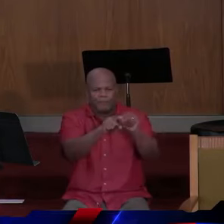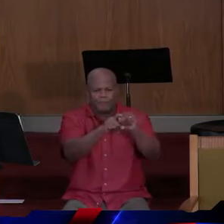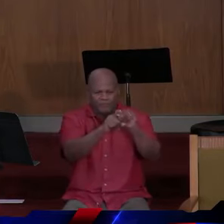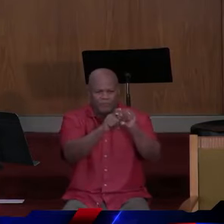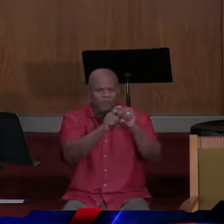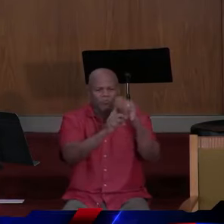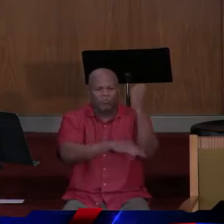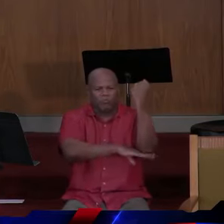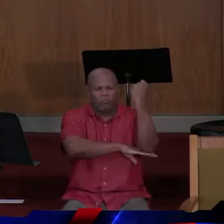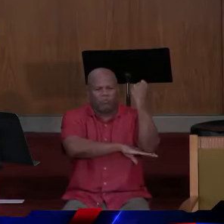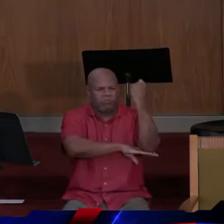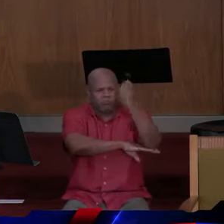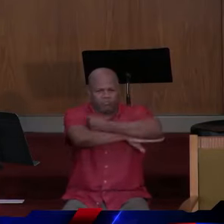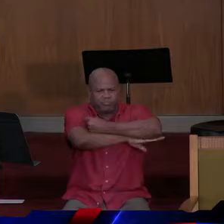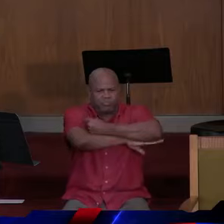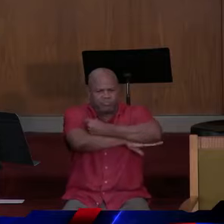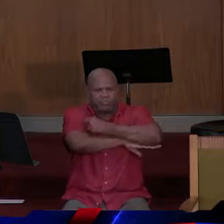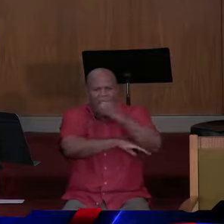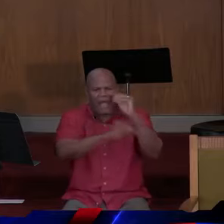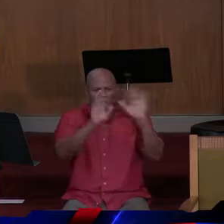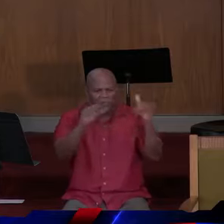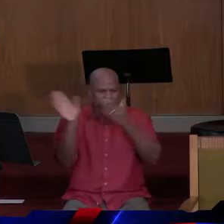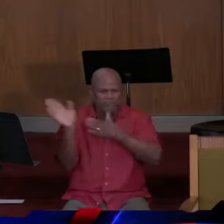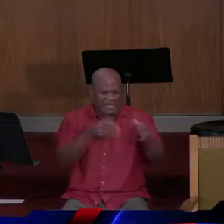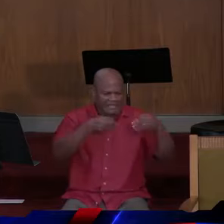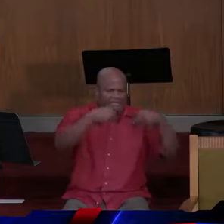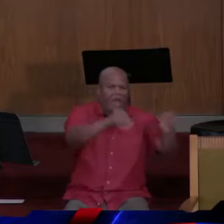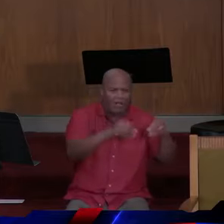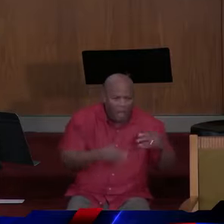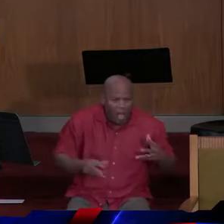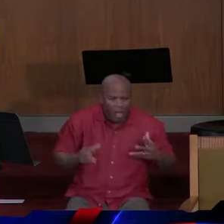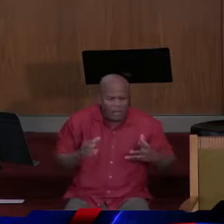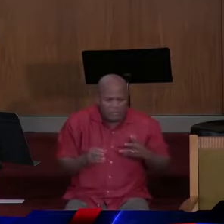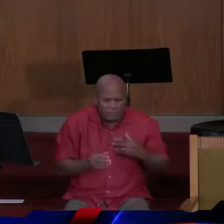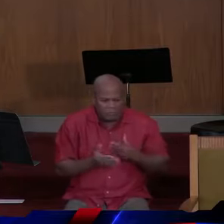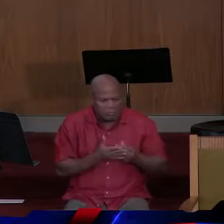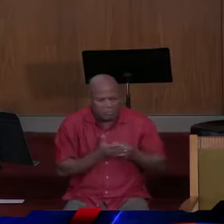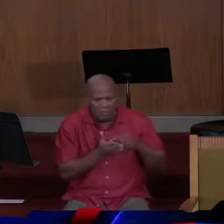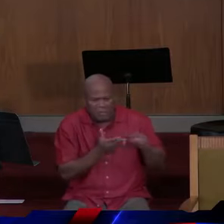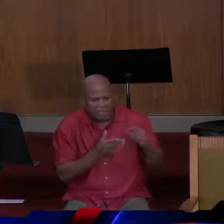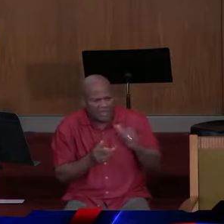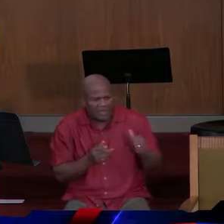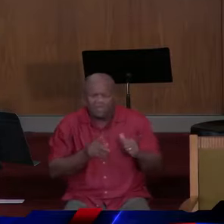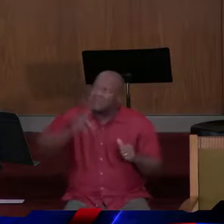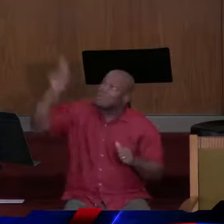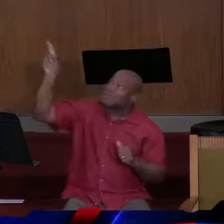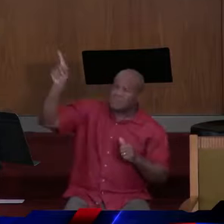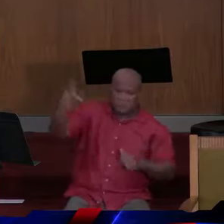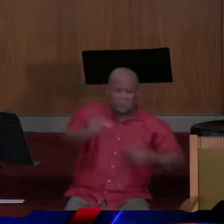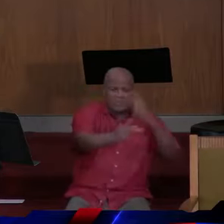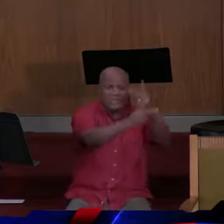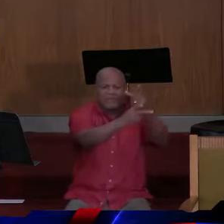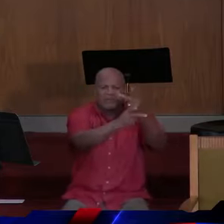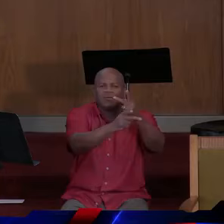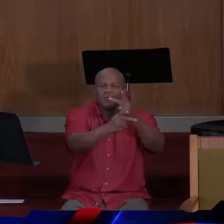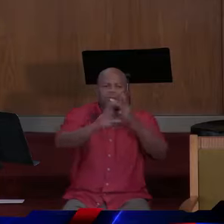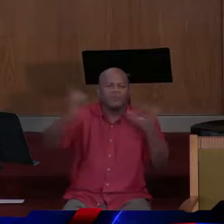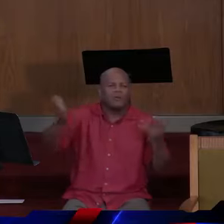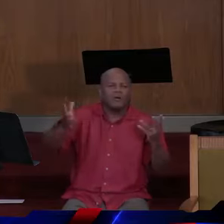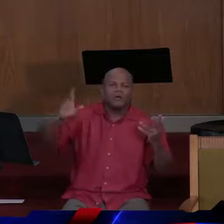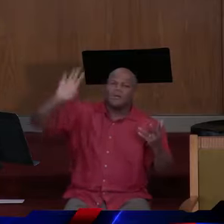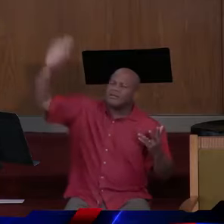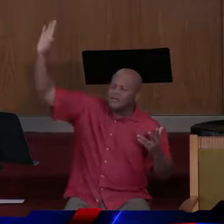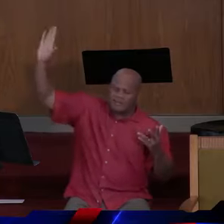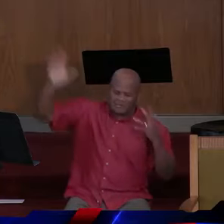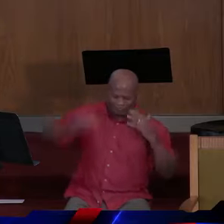And you keep wondering how he's going to keep you. Look what he says. My abiding presence will keep